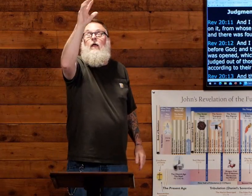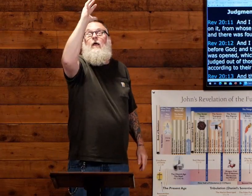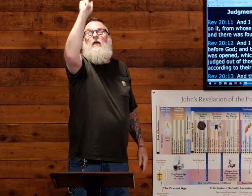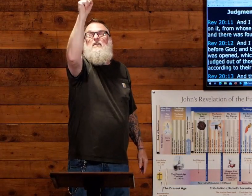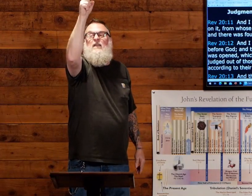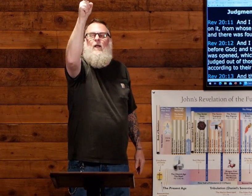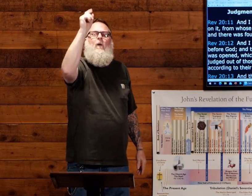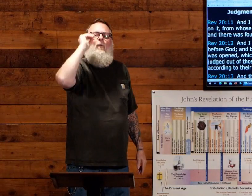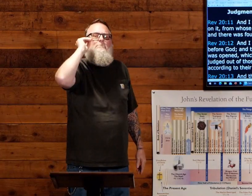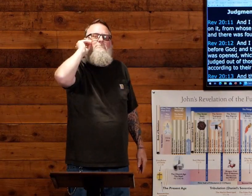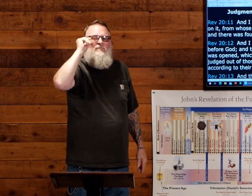When he ascended to heaven,